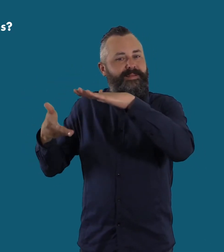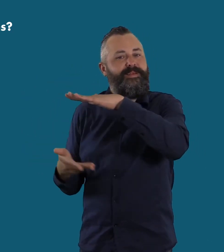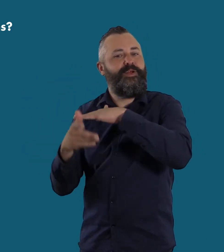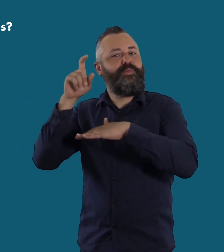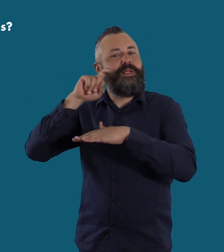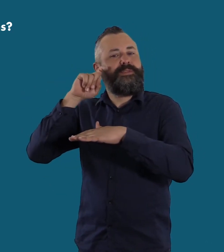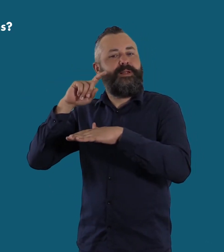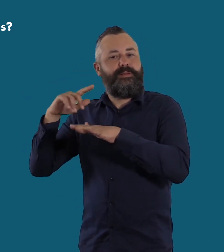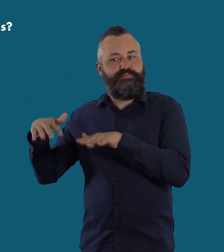regions.